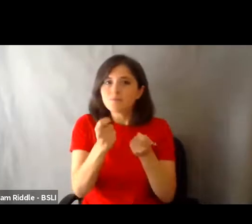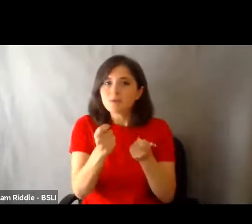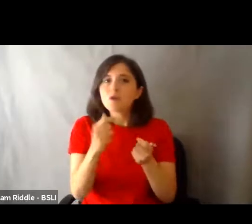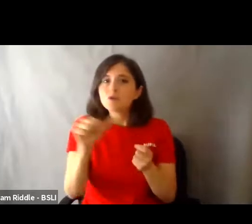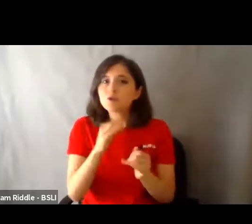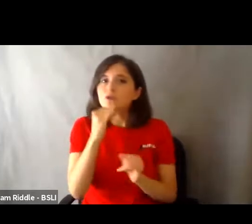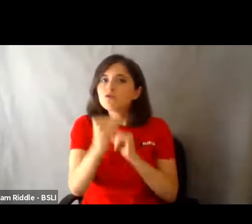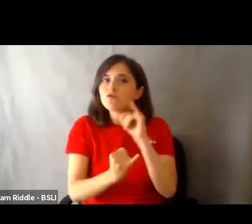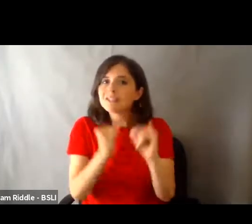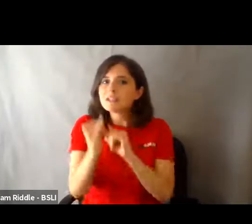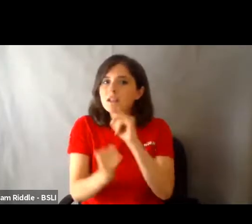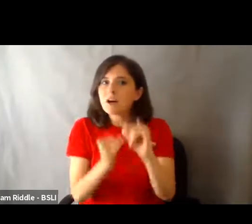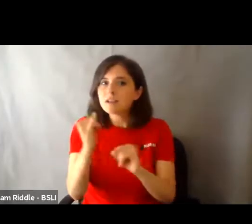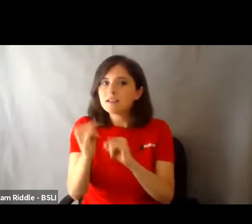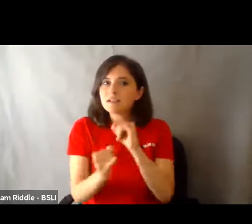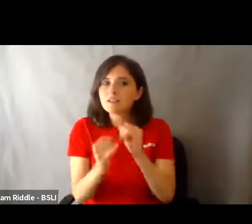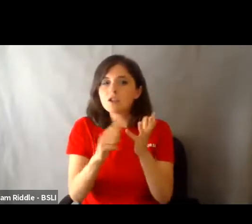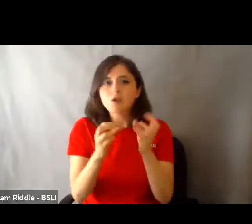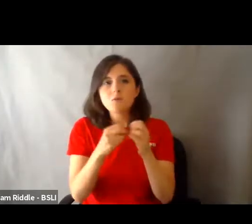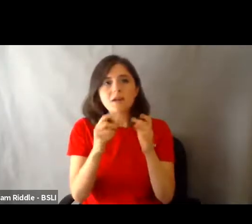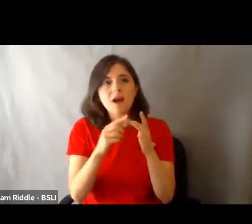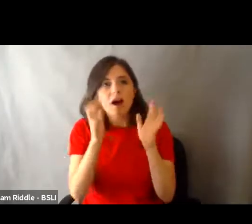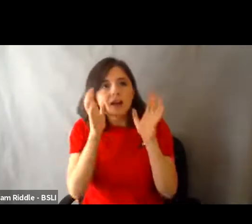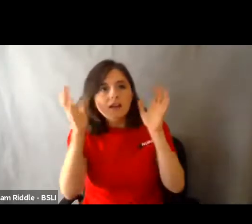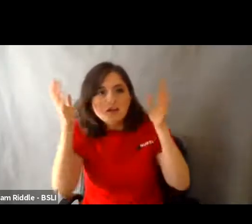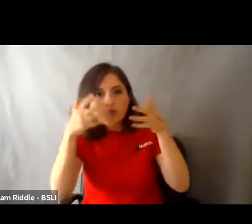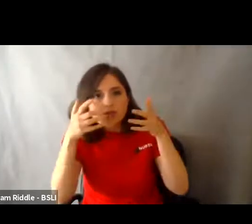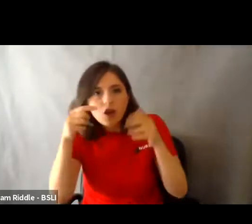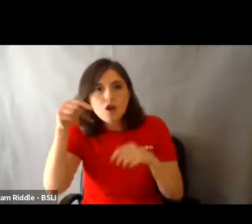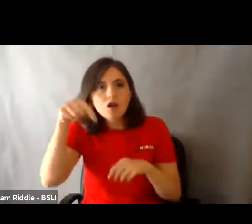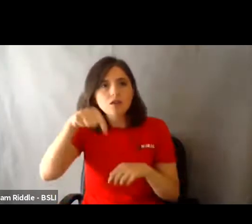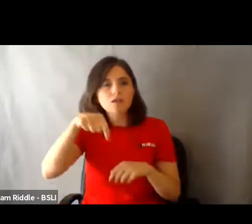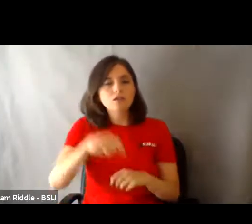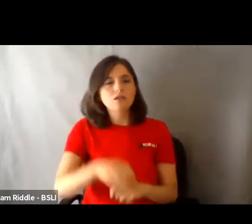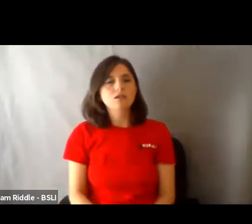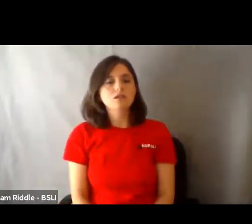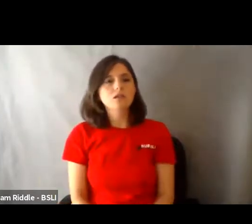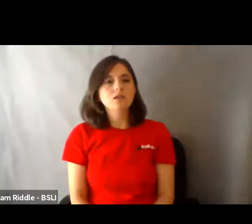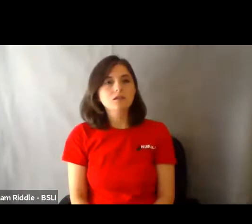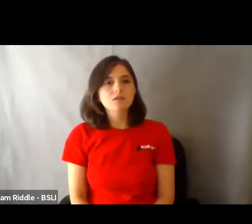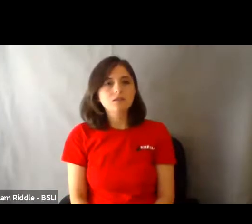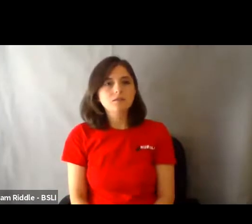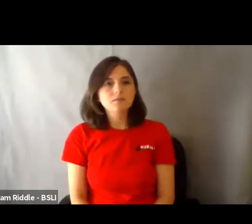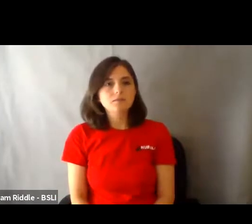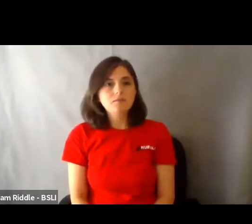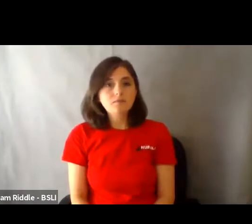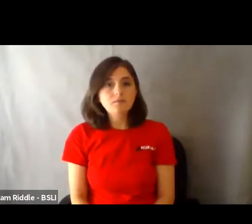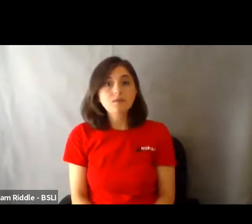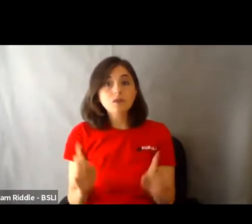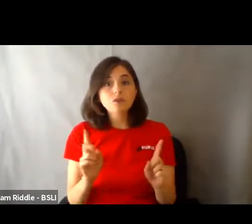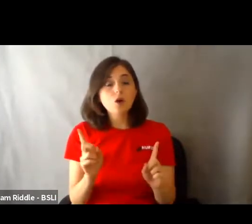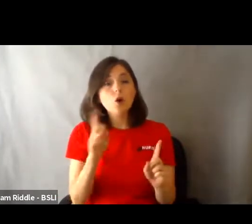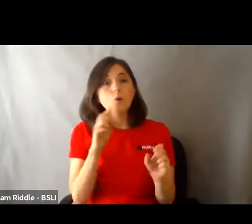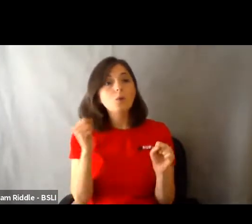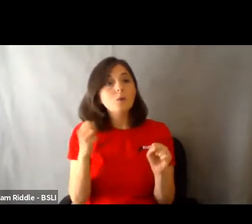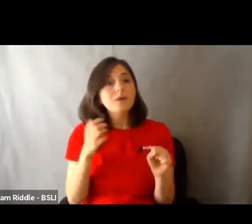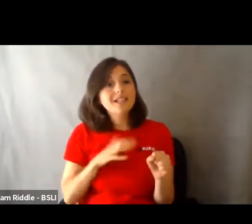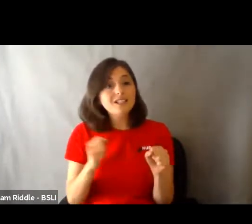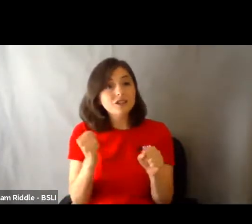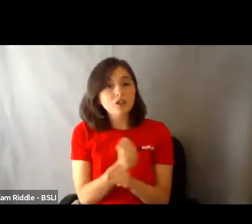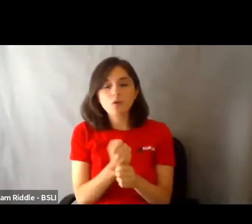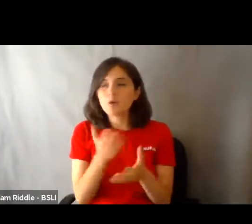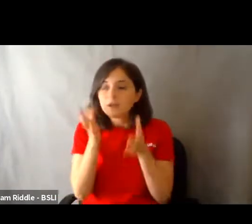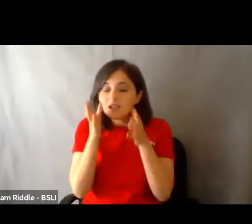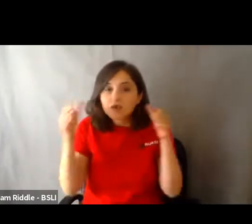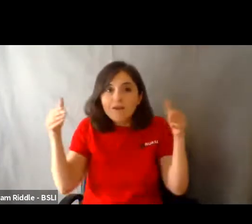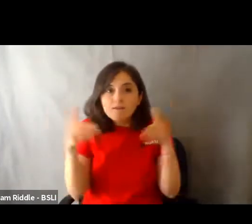and concerns over it. So I think what we need to do is focus on where we're